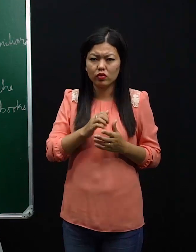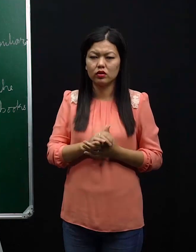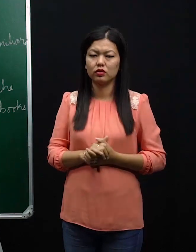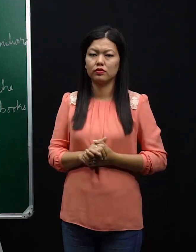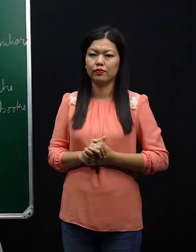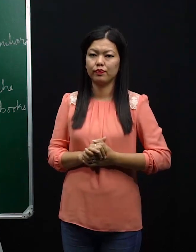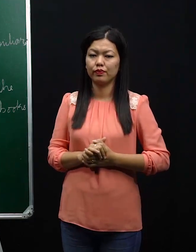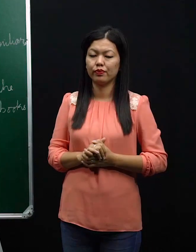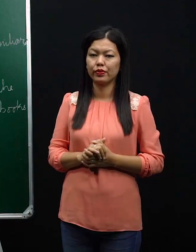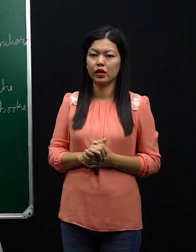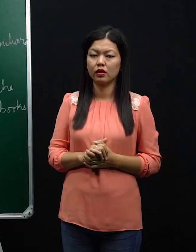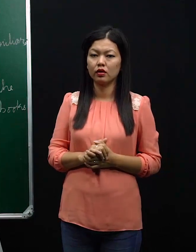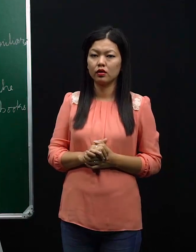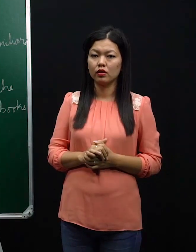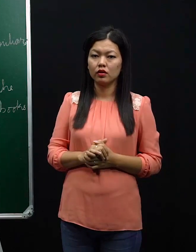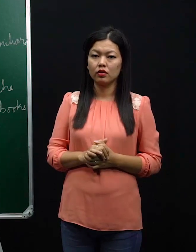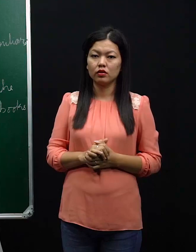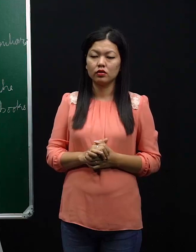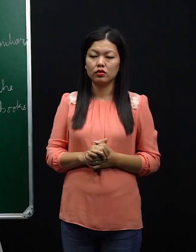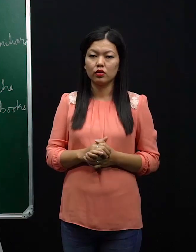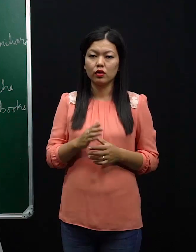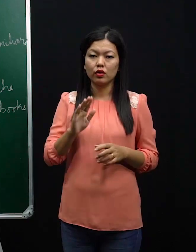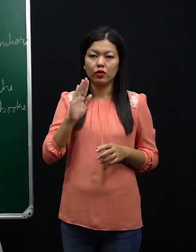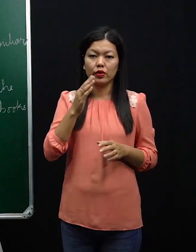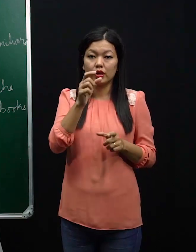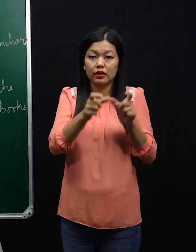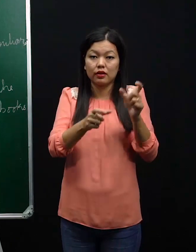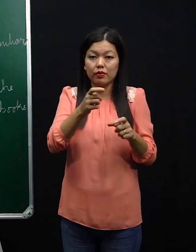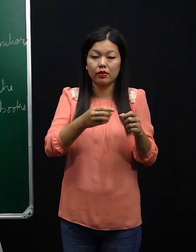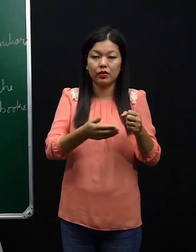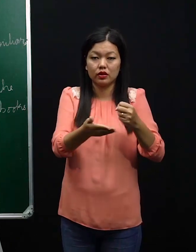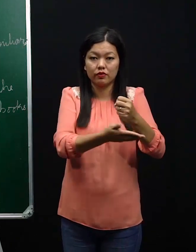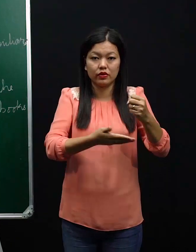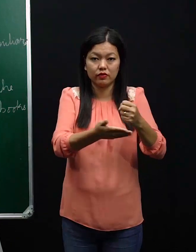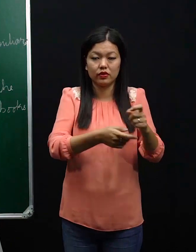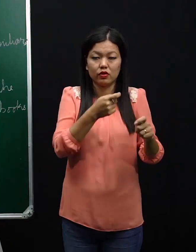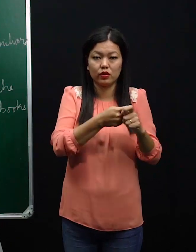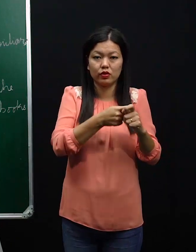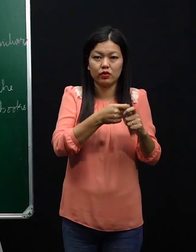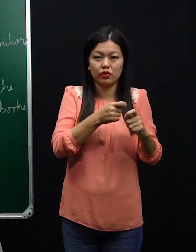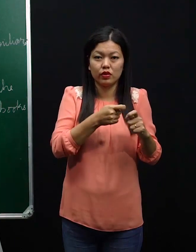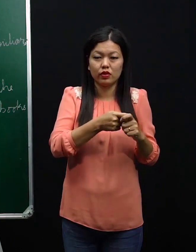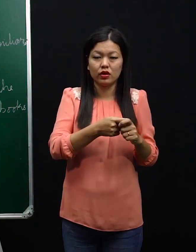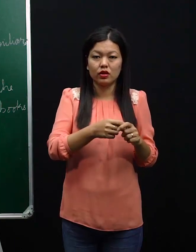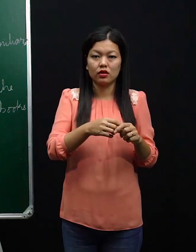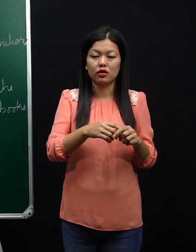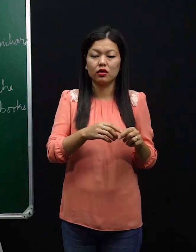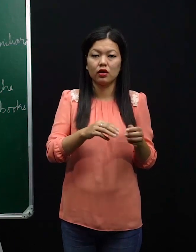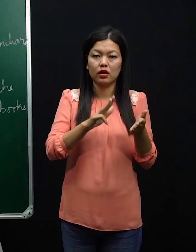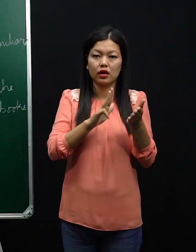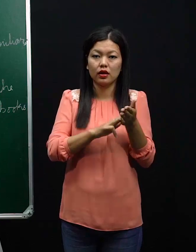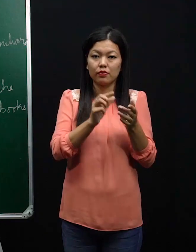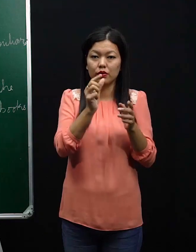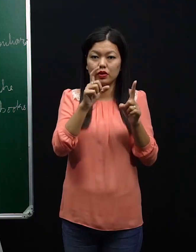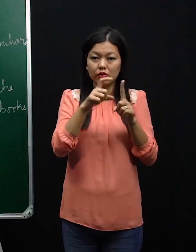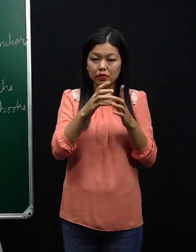made by the plows in a field. When you cultivate with any kind of machineries, you will see that the marks of the